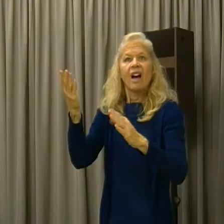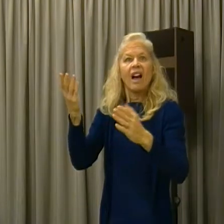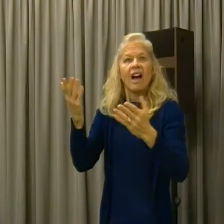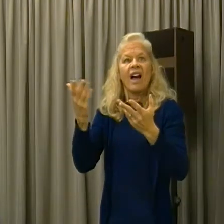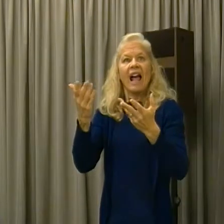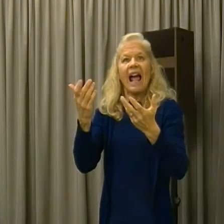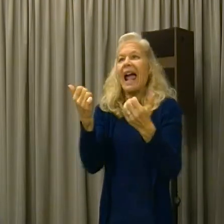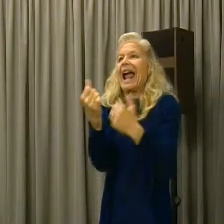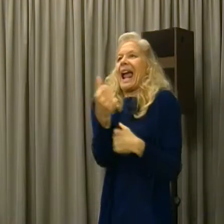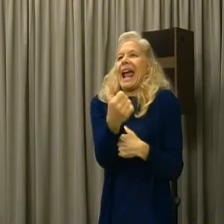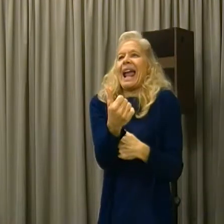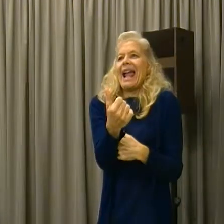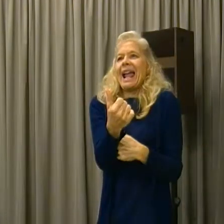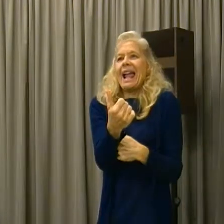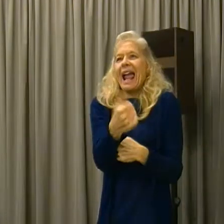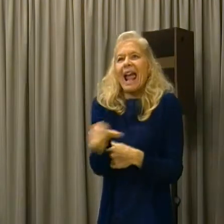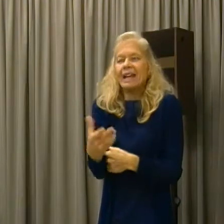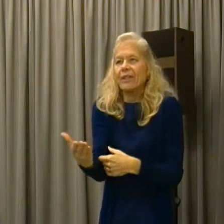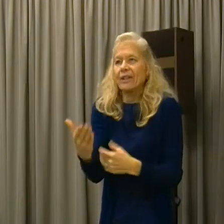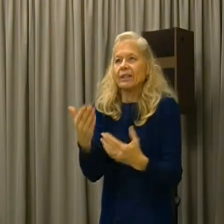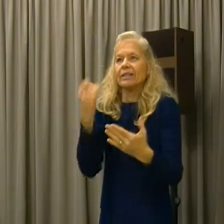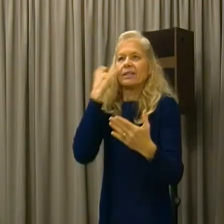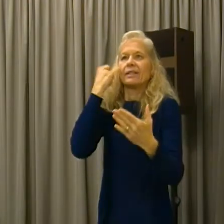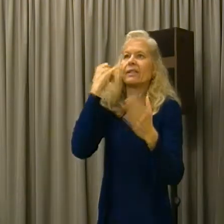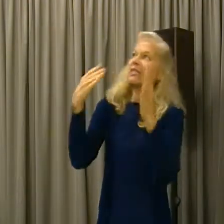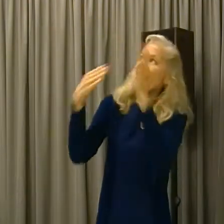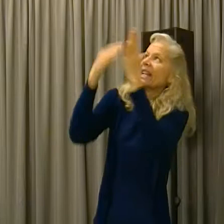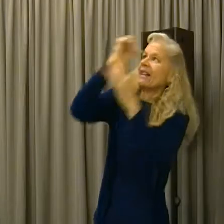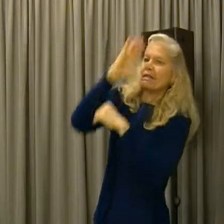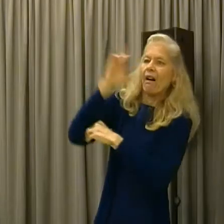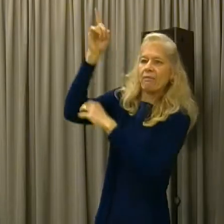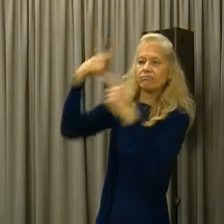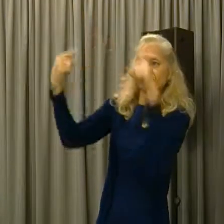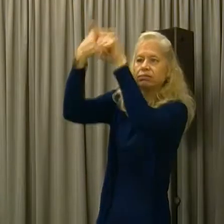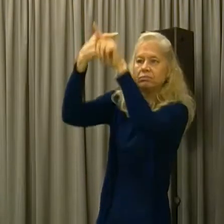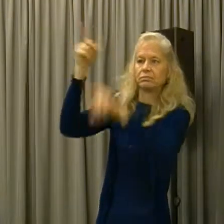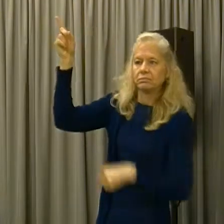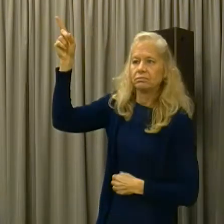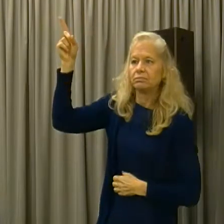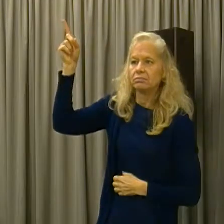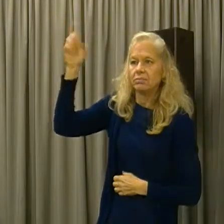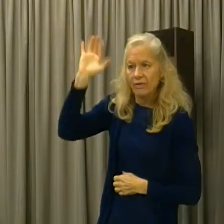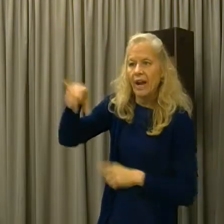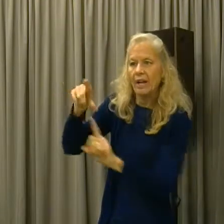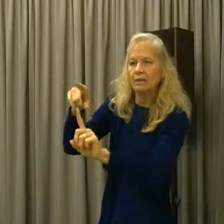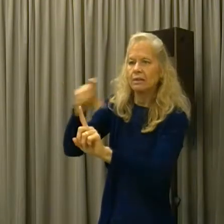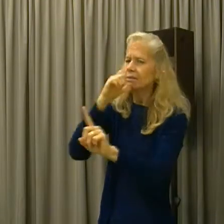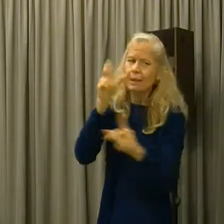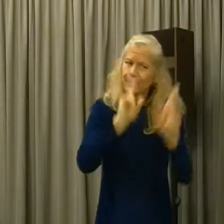in the light of the knowledge of God. That's what we examine in our thoughts under. That's what the interrogation light is.